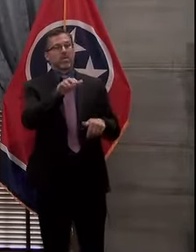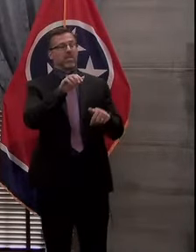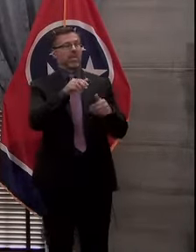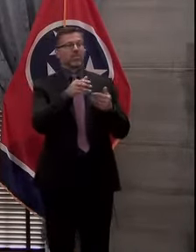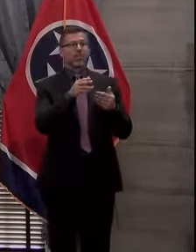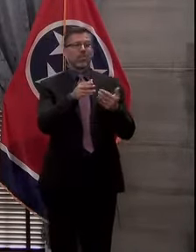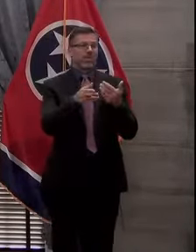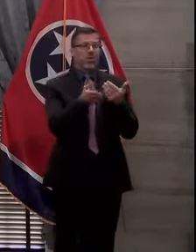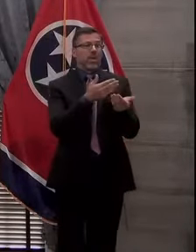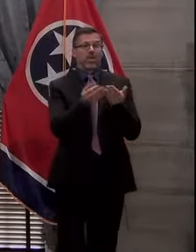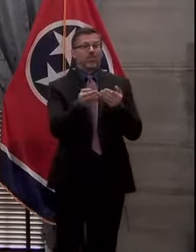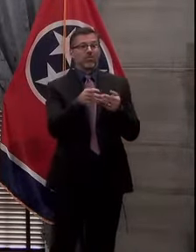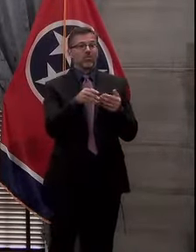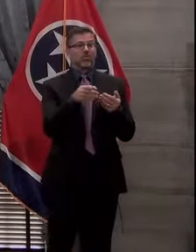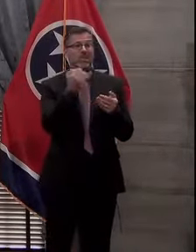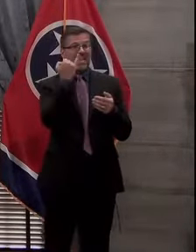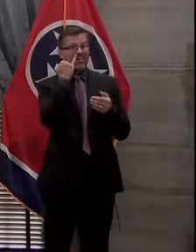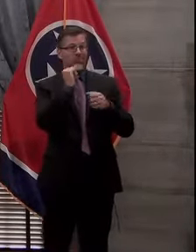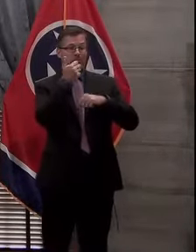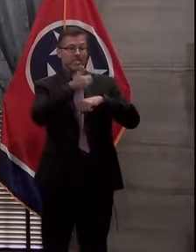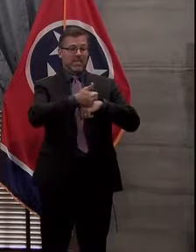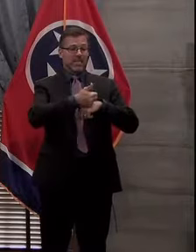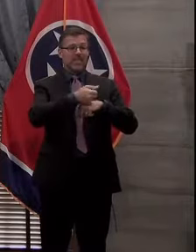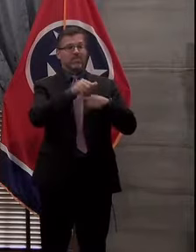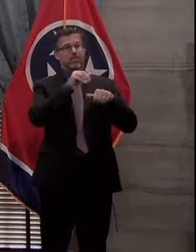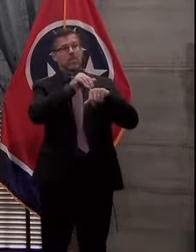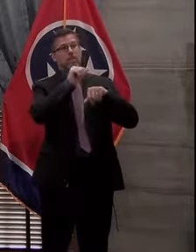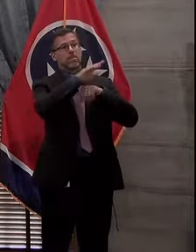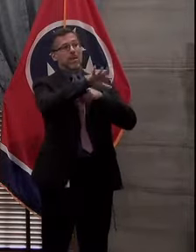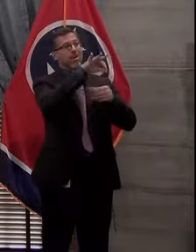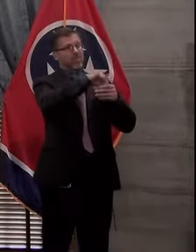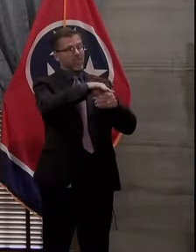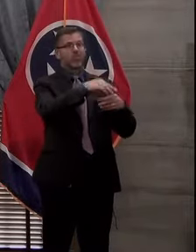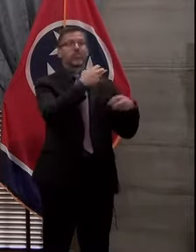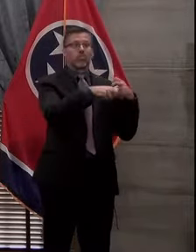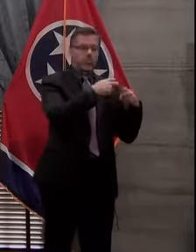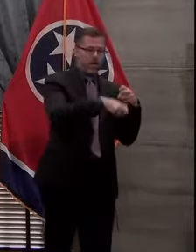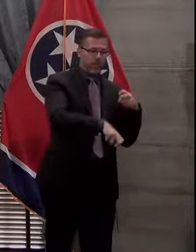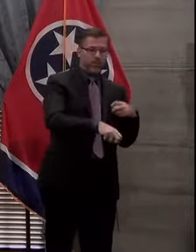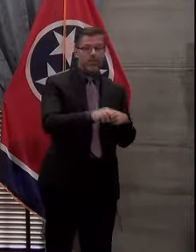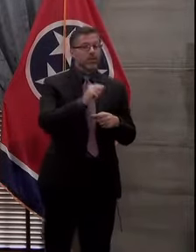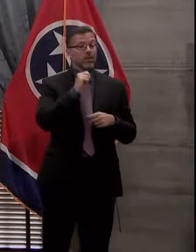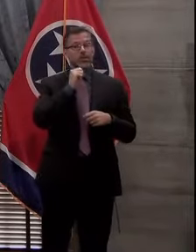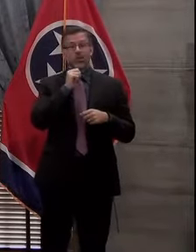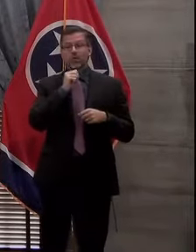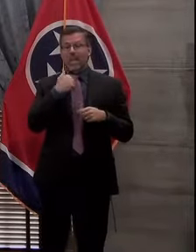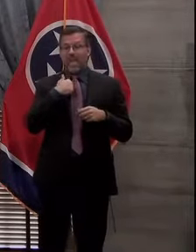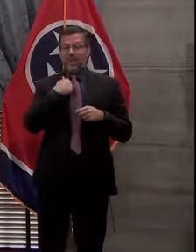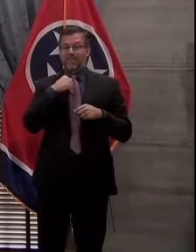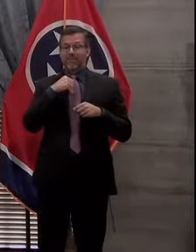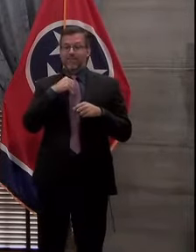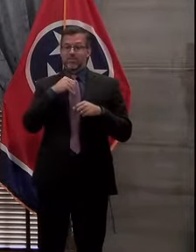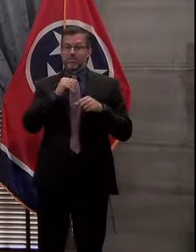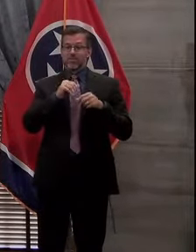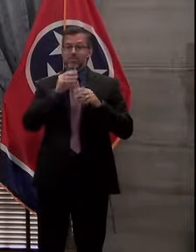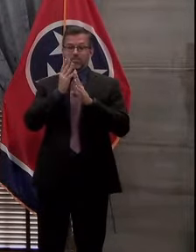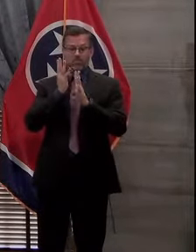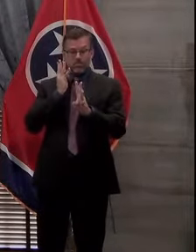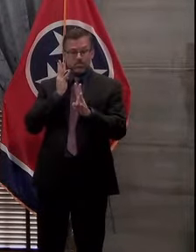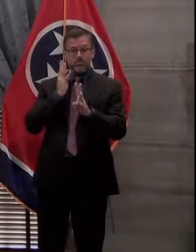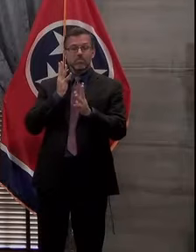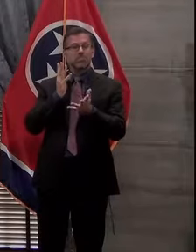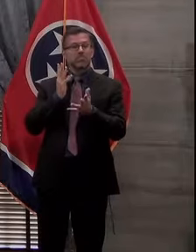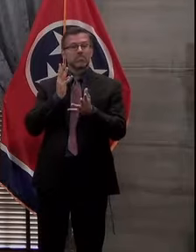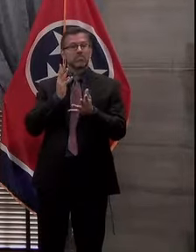problems with whatever strategy you take. I think the Secretary of State has done a great job of planning for this. There haven't been